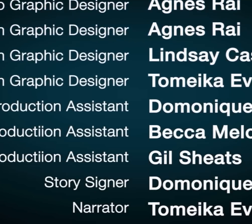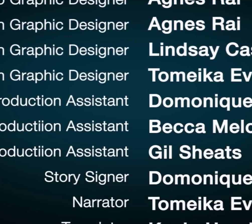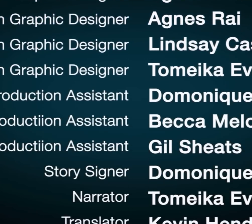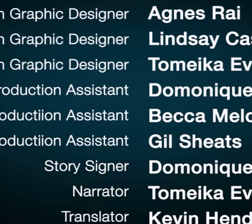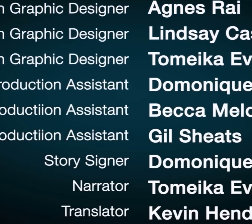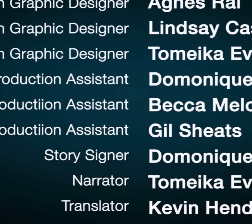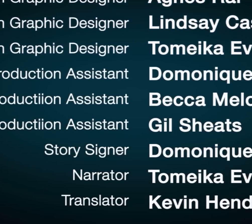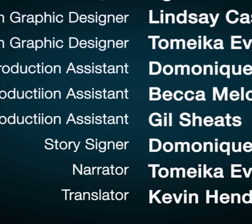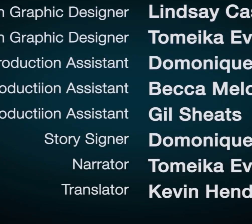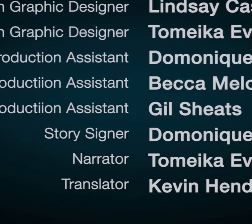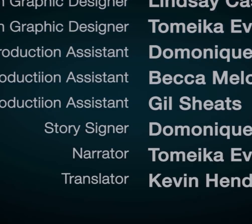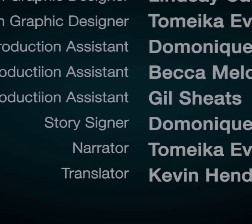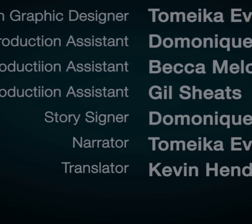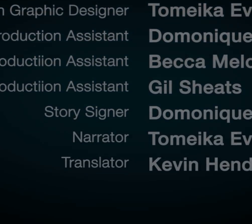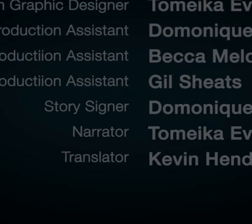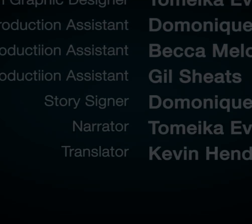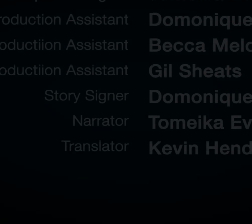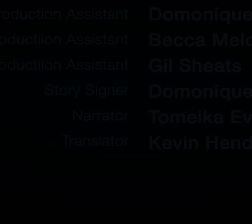When you come back, the was too close to man of the river. You can you.